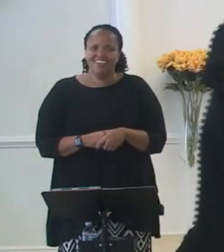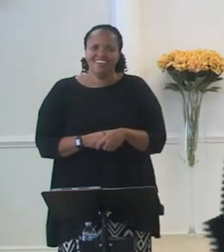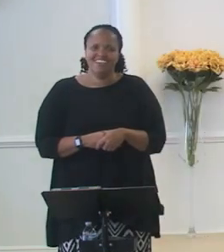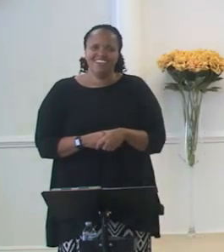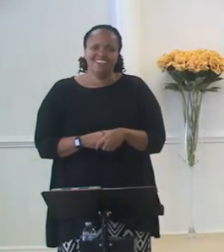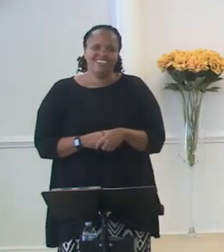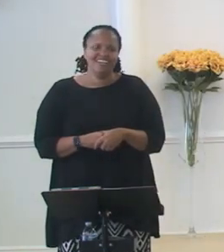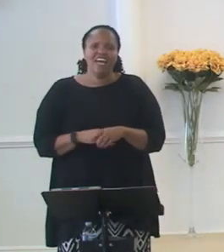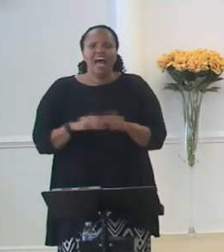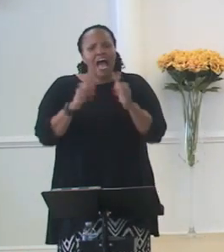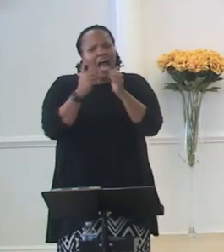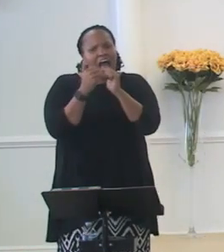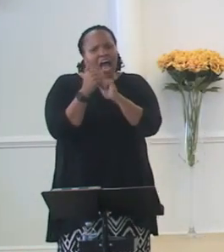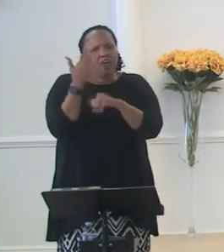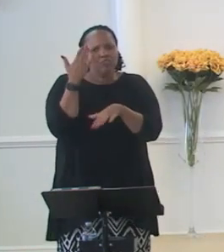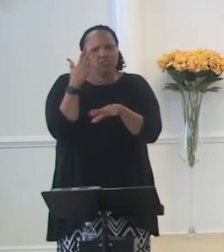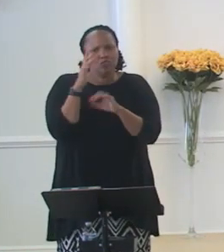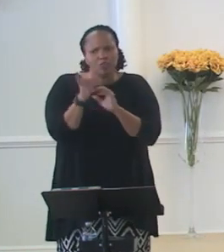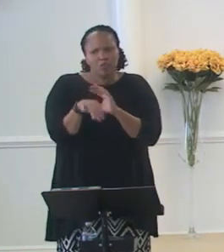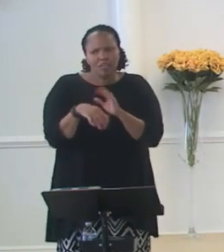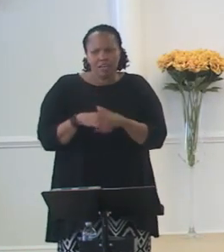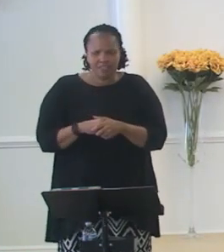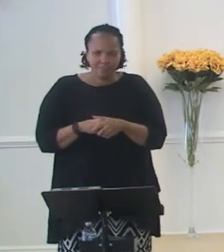How do you know that? Because